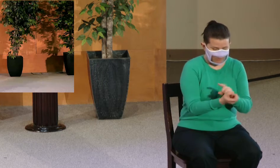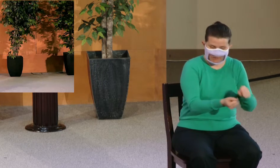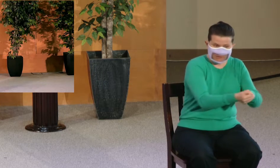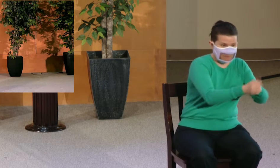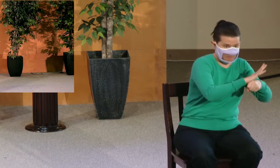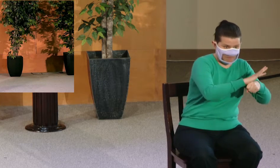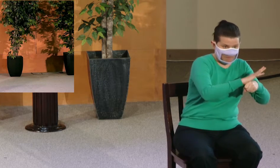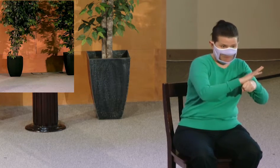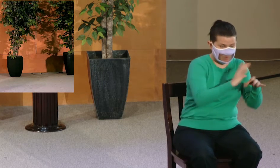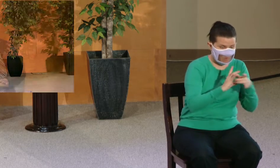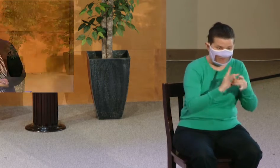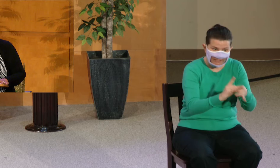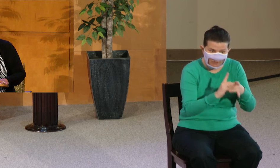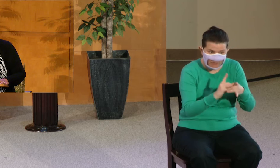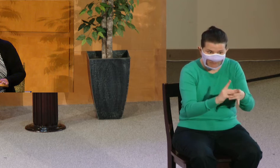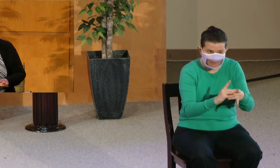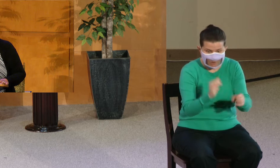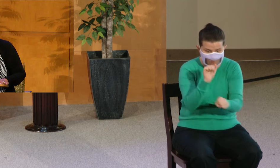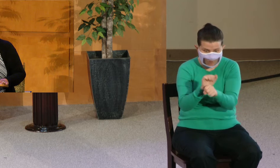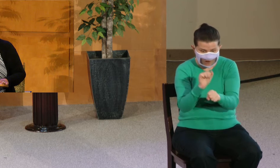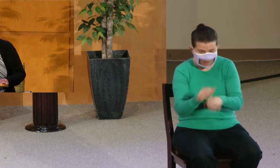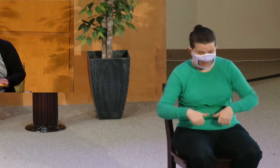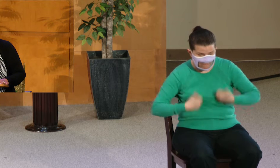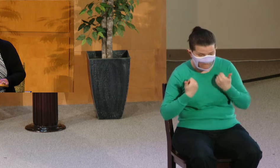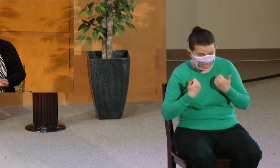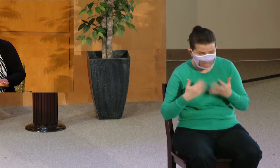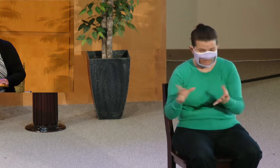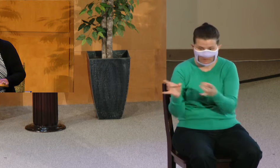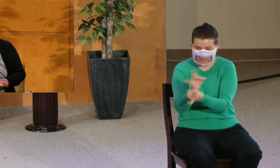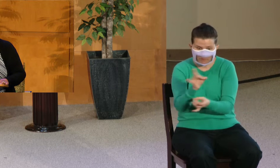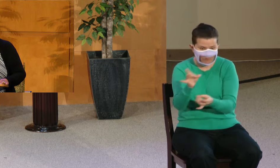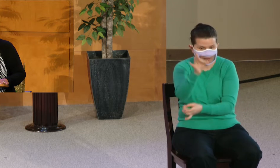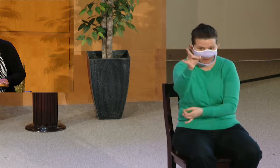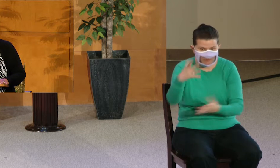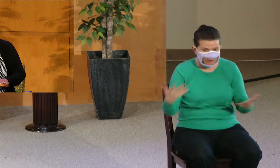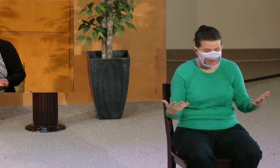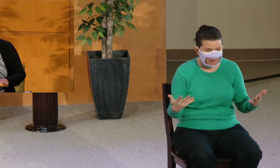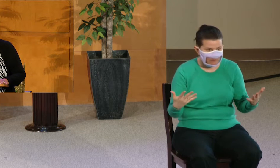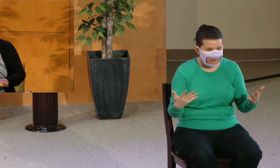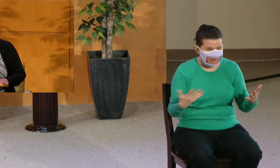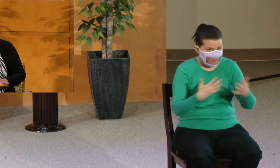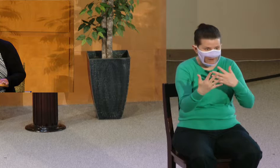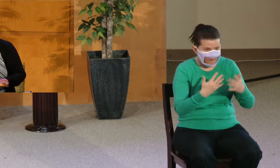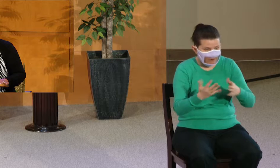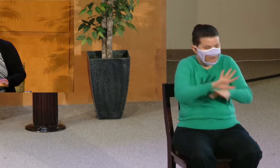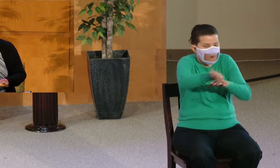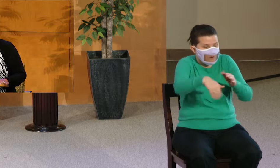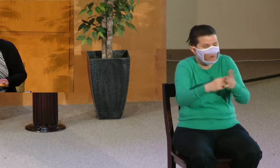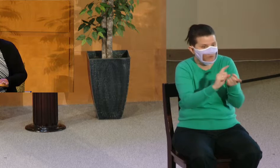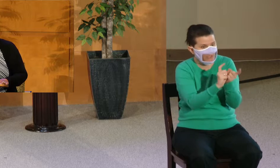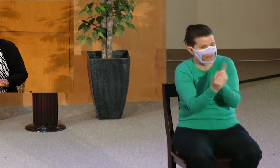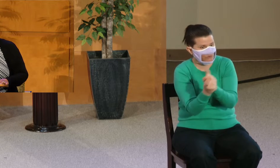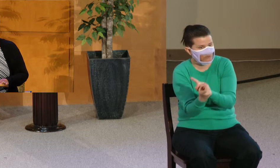relationship, work life, spirituality. It's all change. It's all